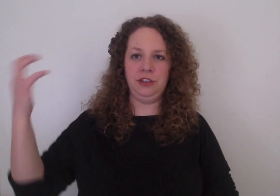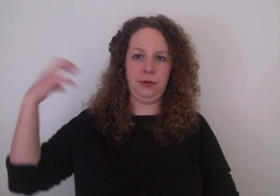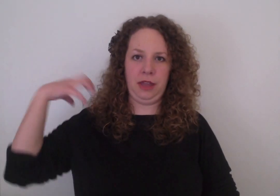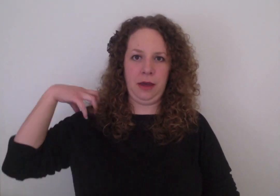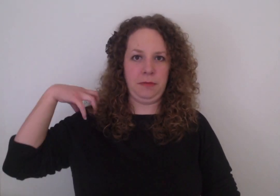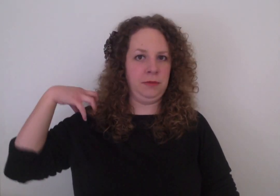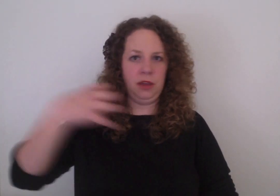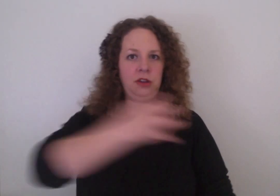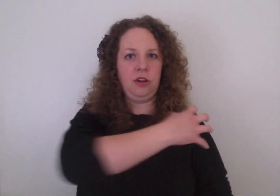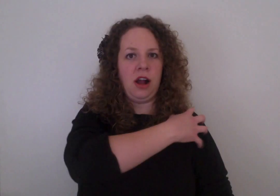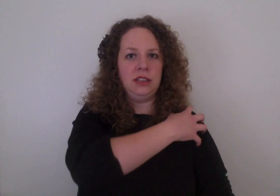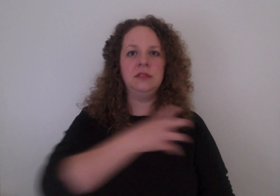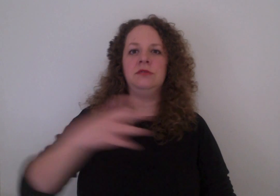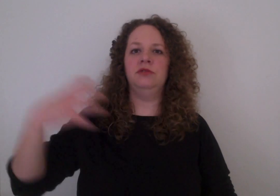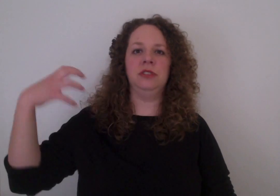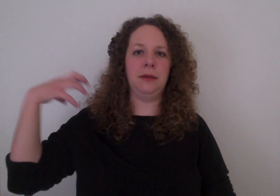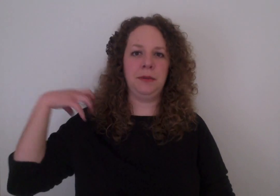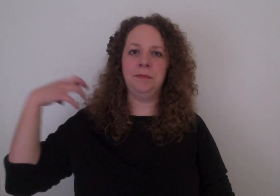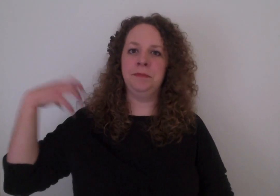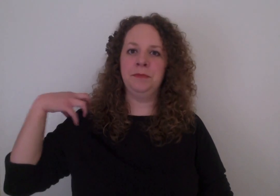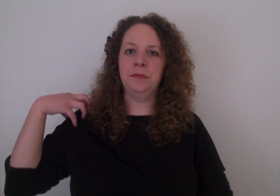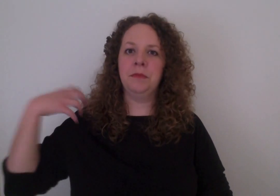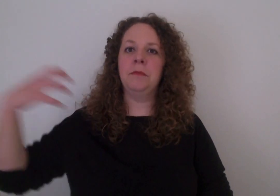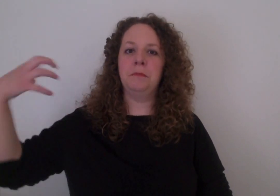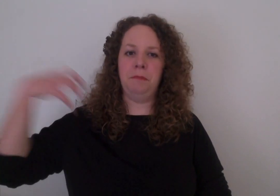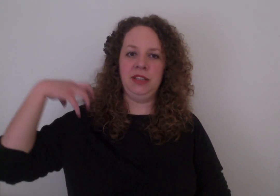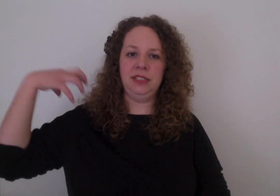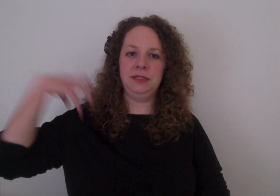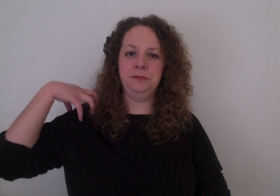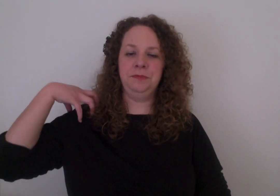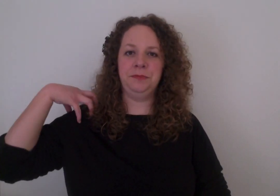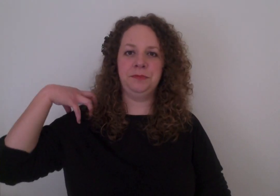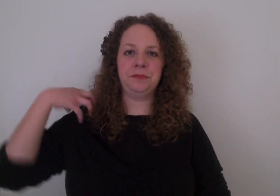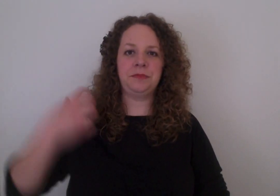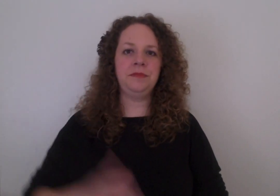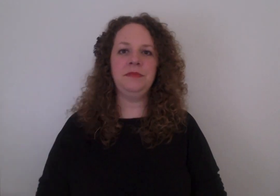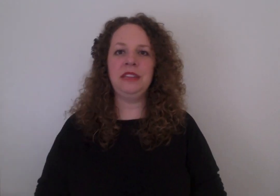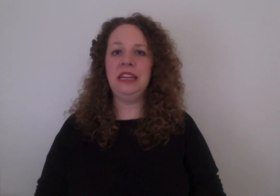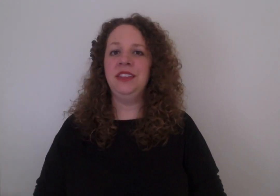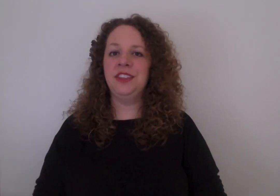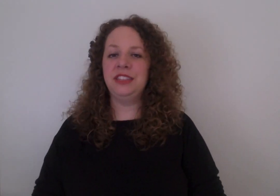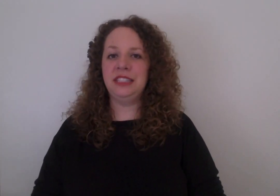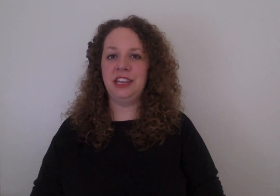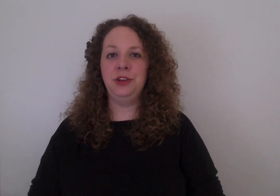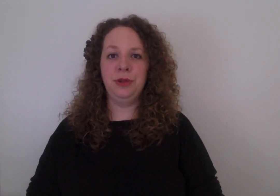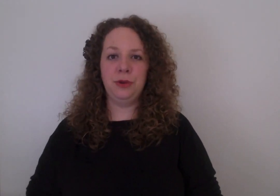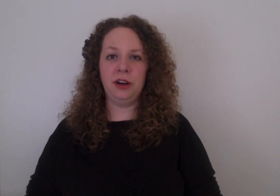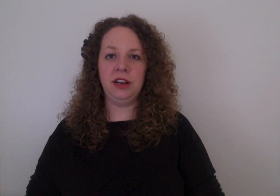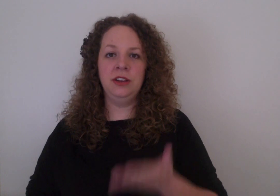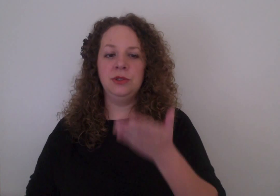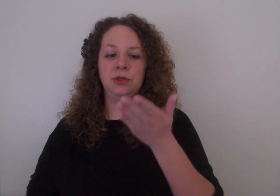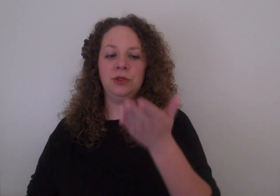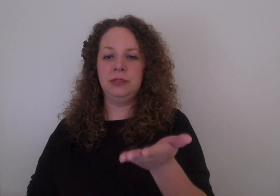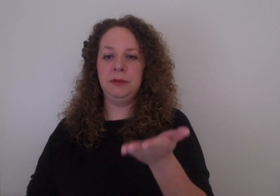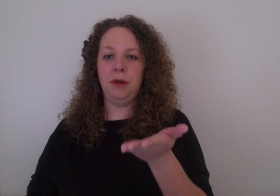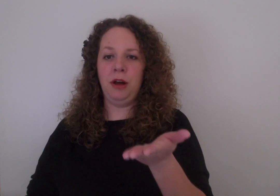going up, not across, just up. Boss. Then the sign New York. So it's going to be palm